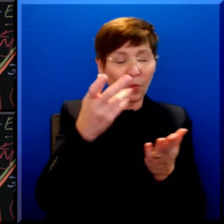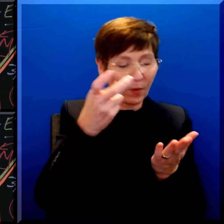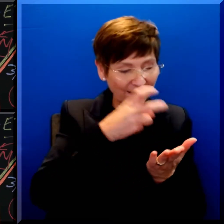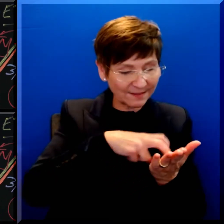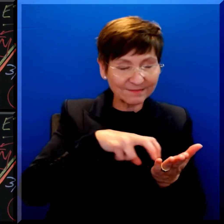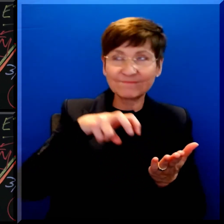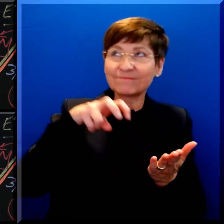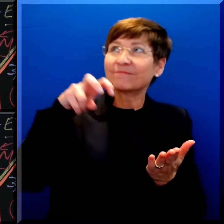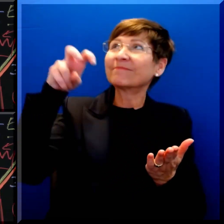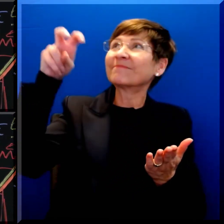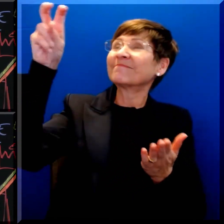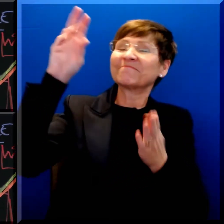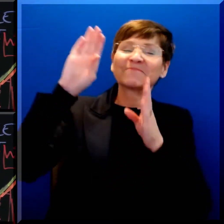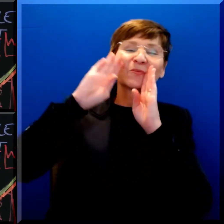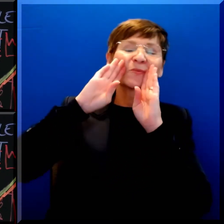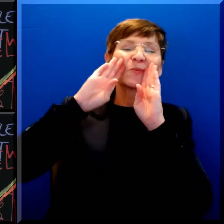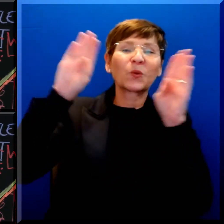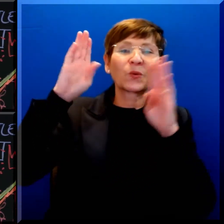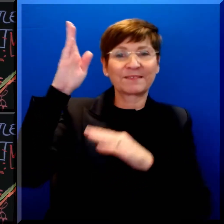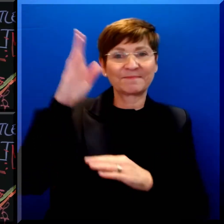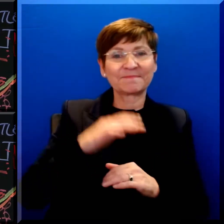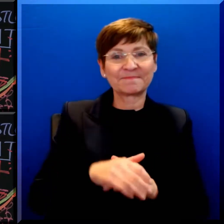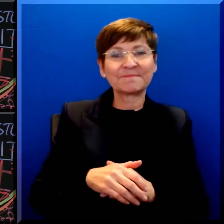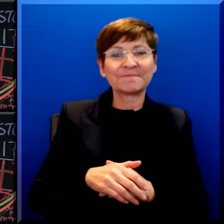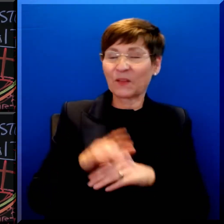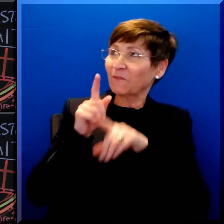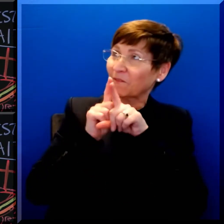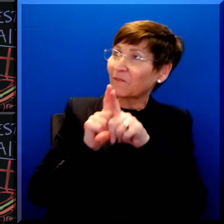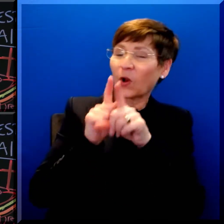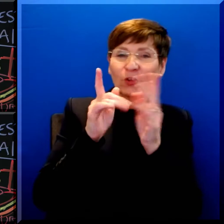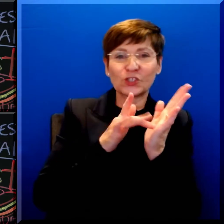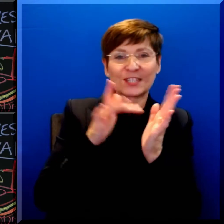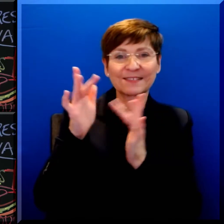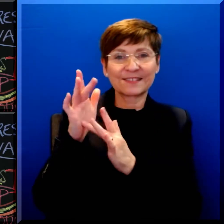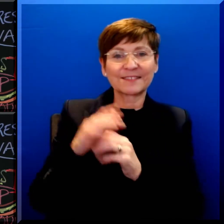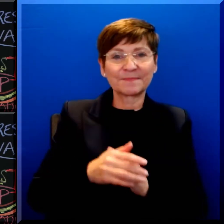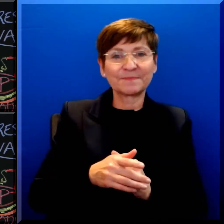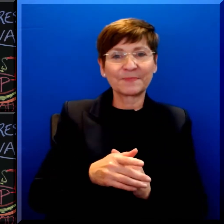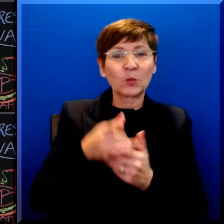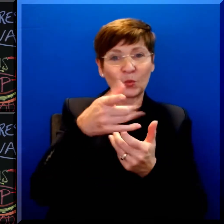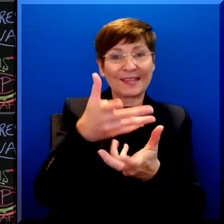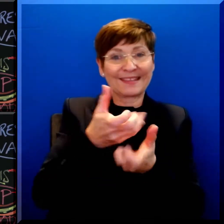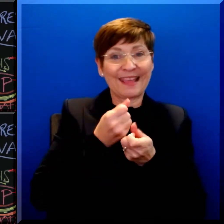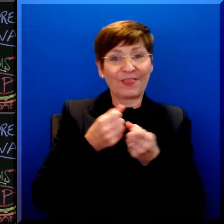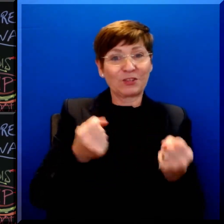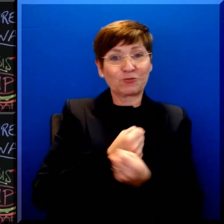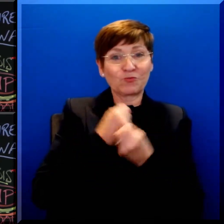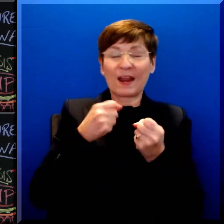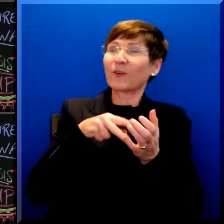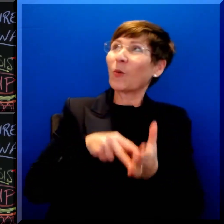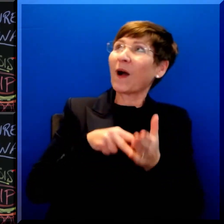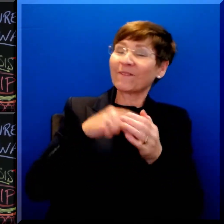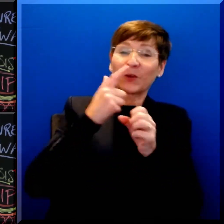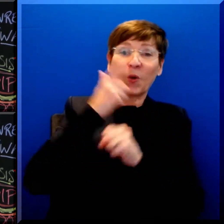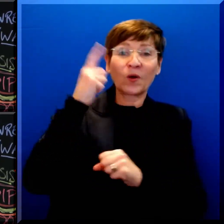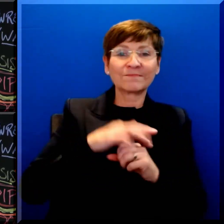God will give you the strength to persevere one step at a time following the footsteps of Jesus. That's where you get the strength to wait on God. Guys, that's where you